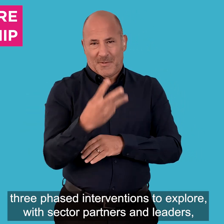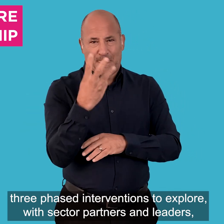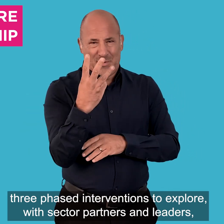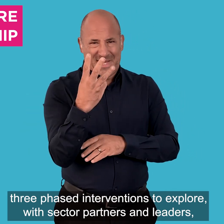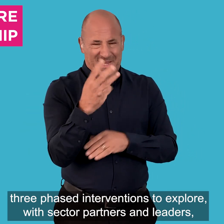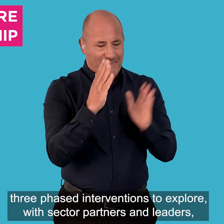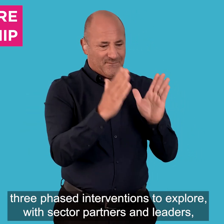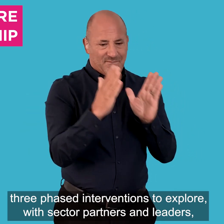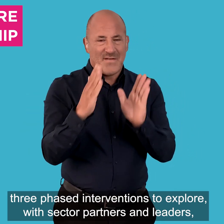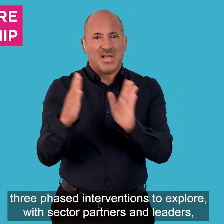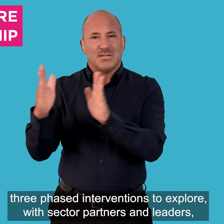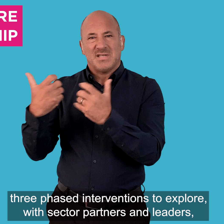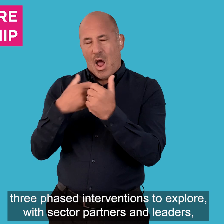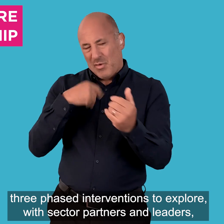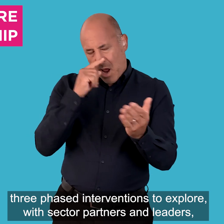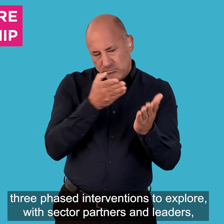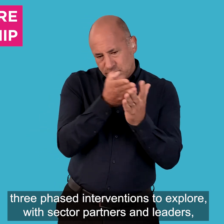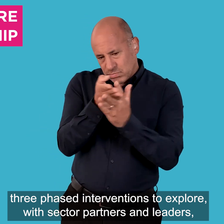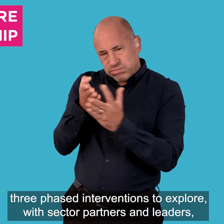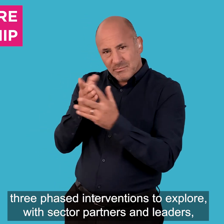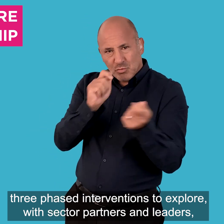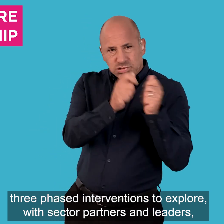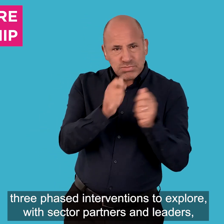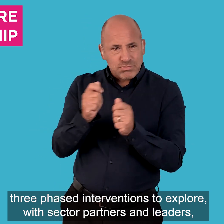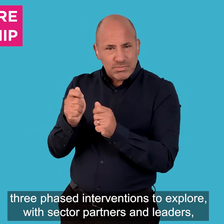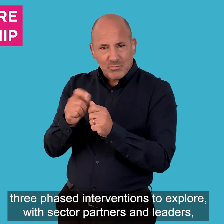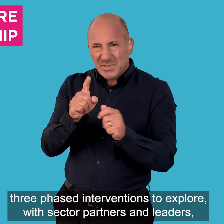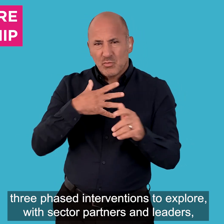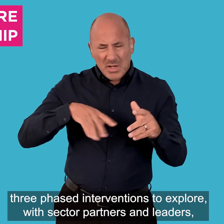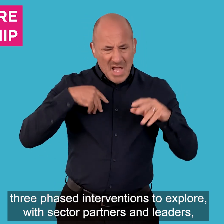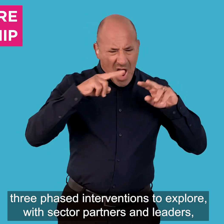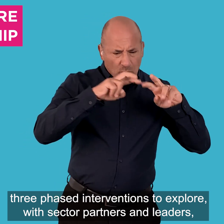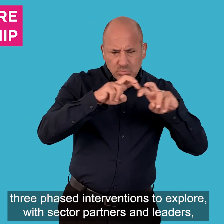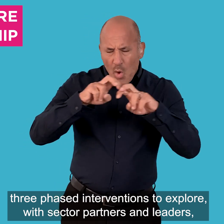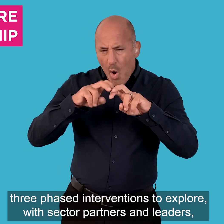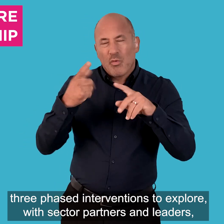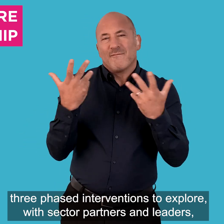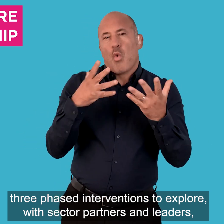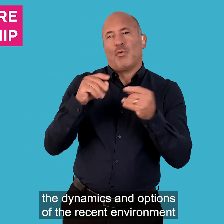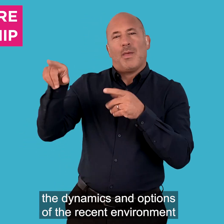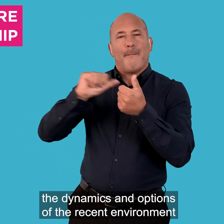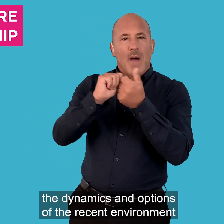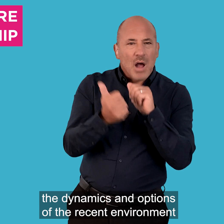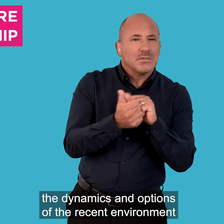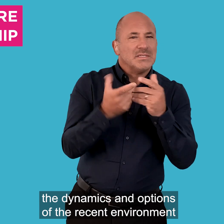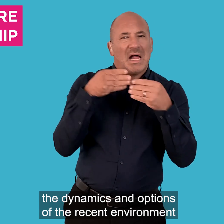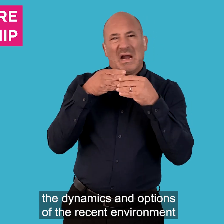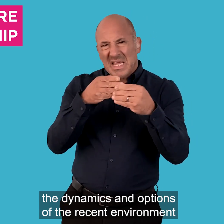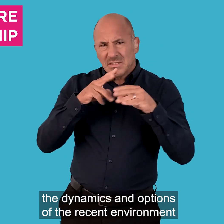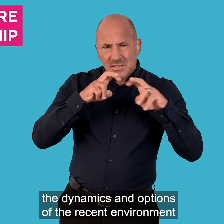3 phased interventions to explore with sector partners and leaders the dynamics and